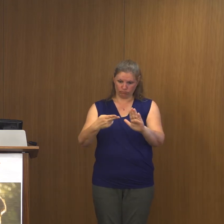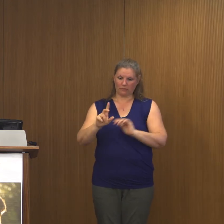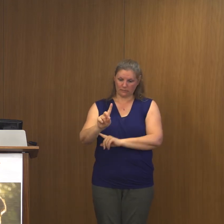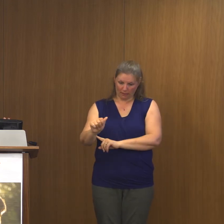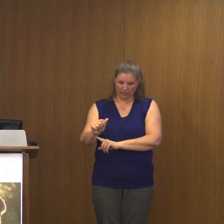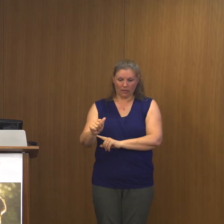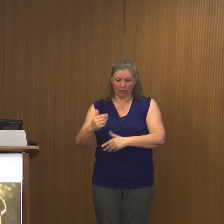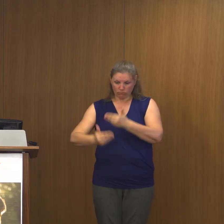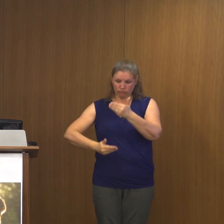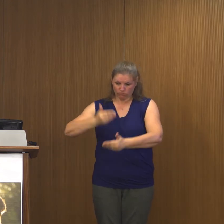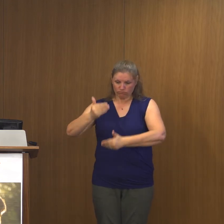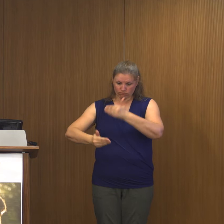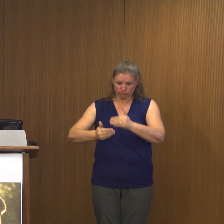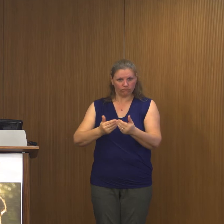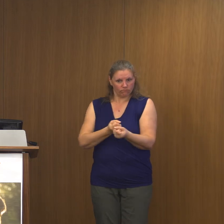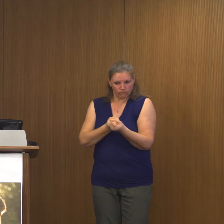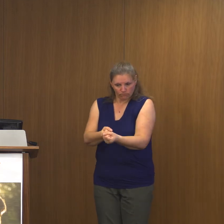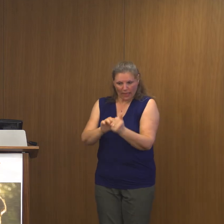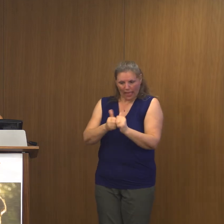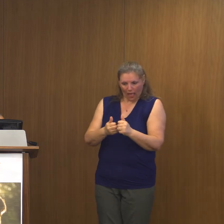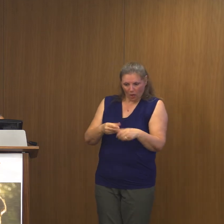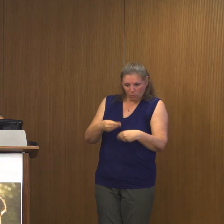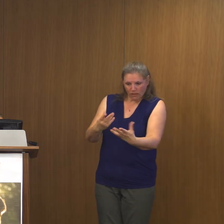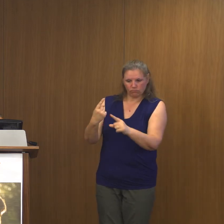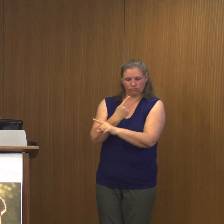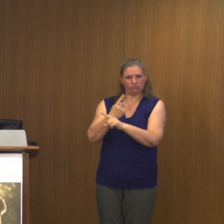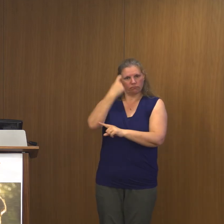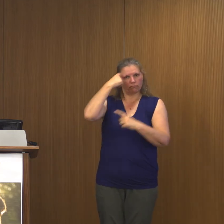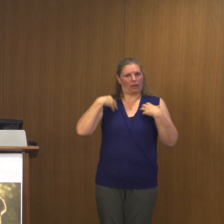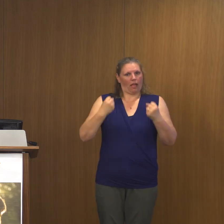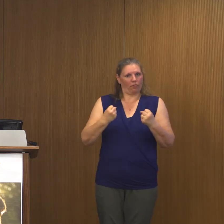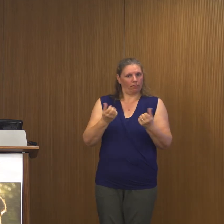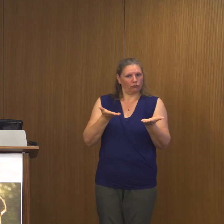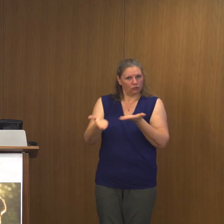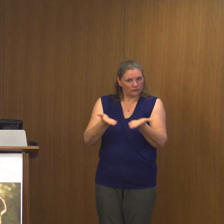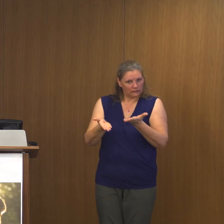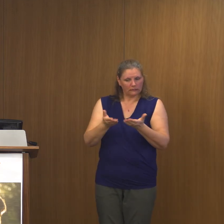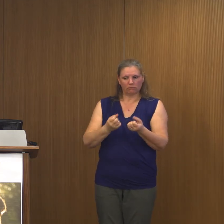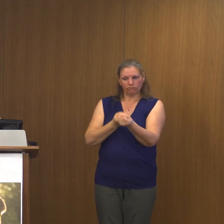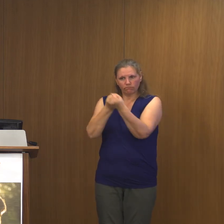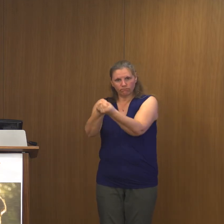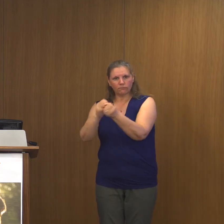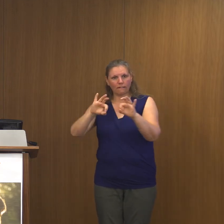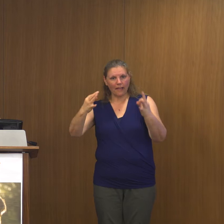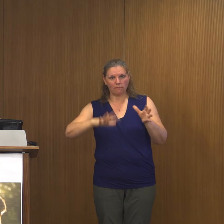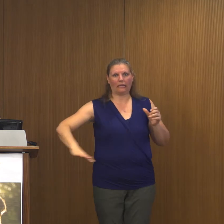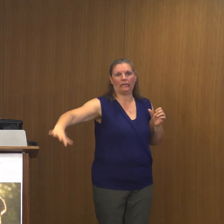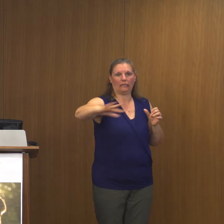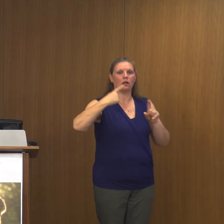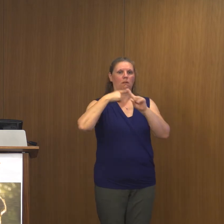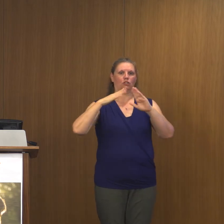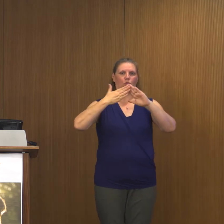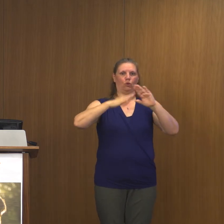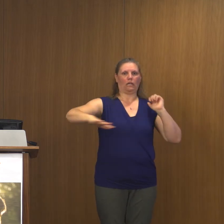a disability, what we can do to integrate mental health services and supports into care, supports for families, supports in the